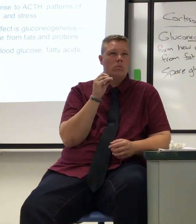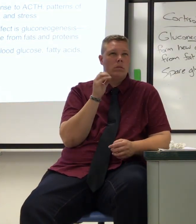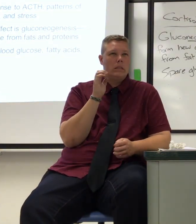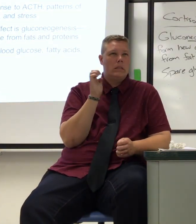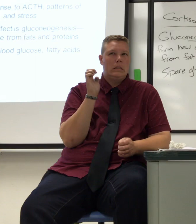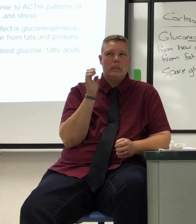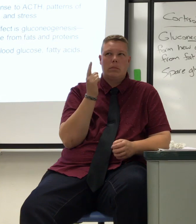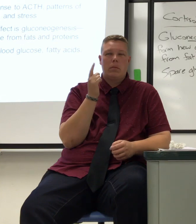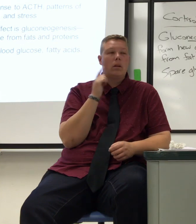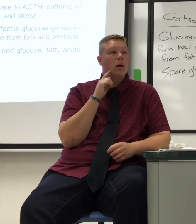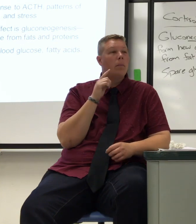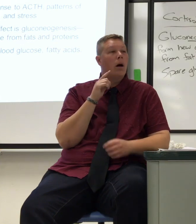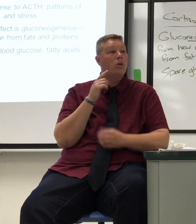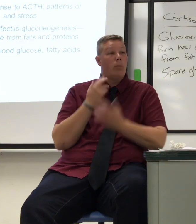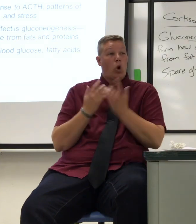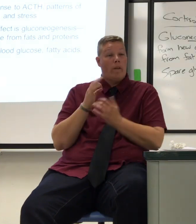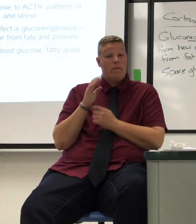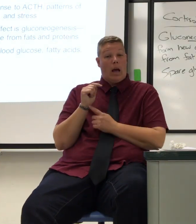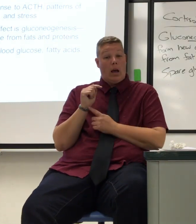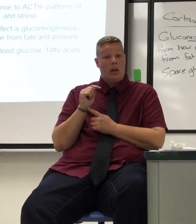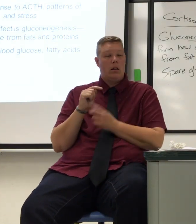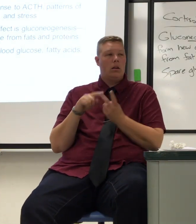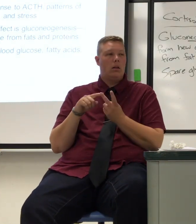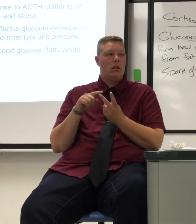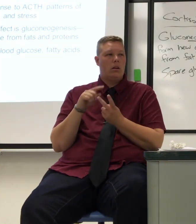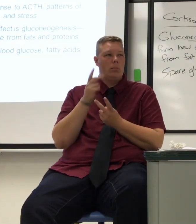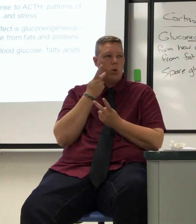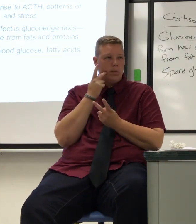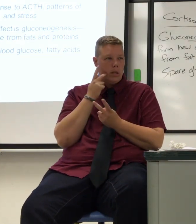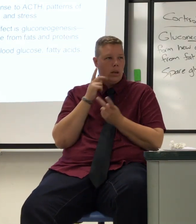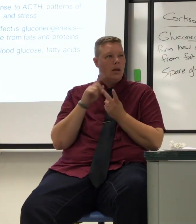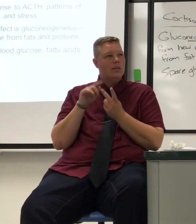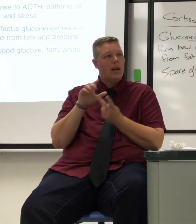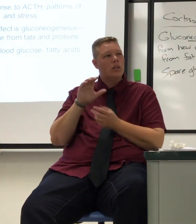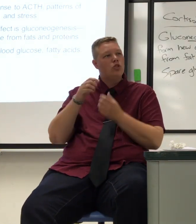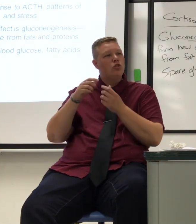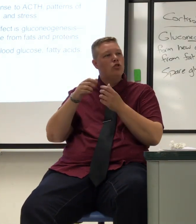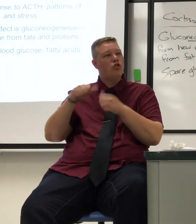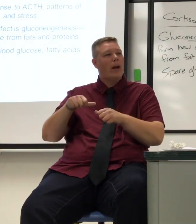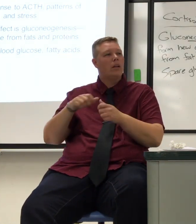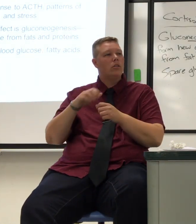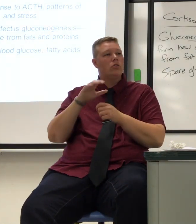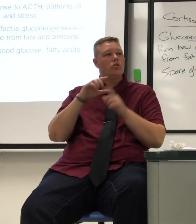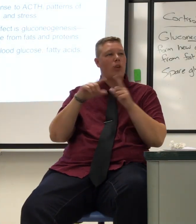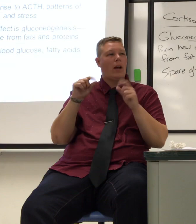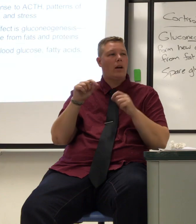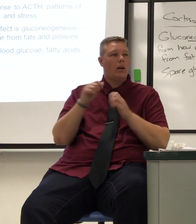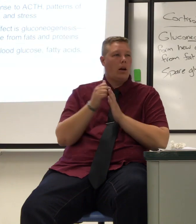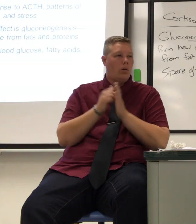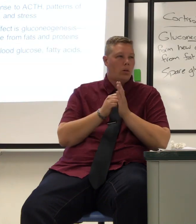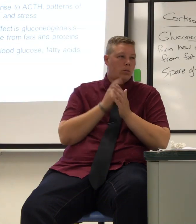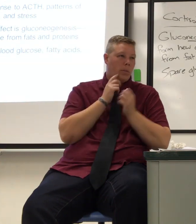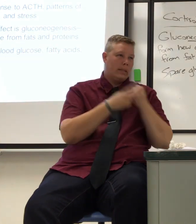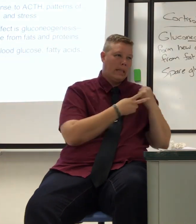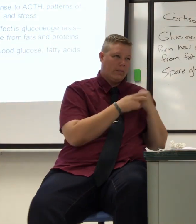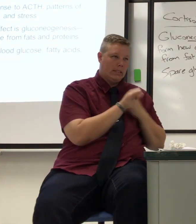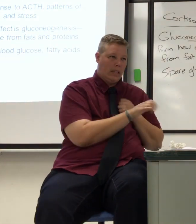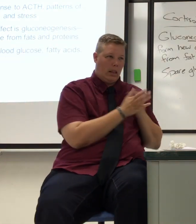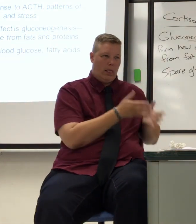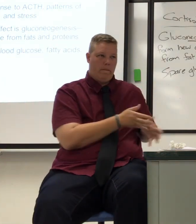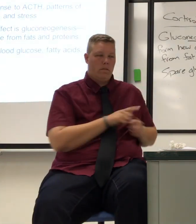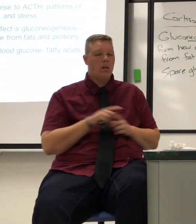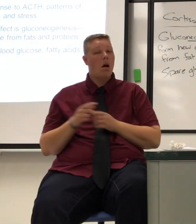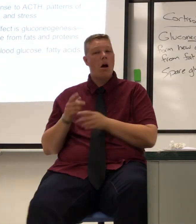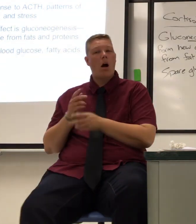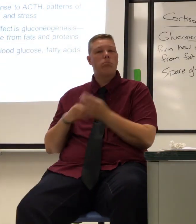fat and protein to make glucose, it's like you're putting money in your checking account, so you don't have to spend your savings account. You're